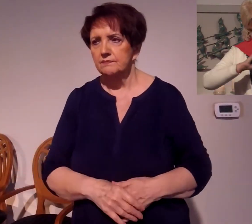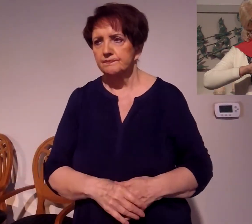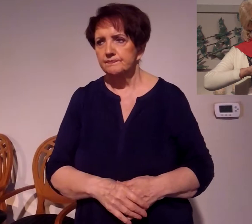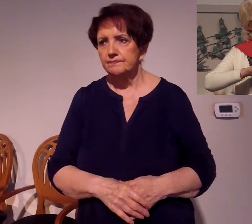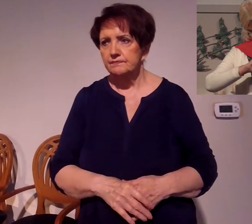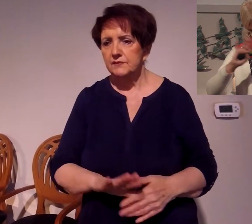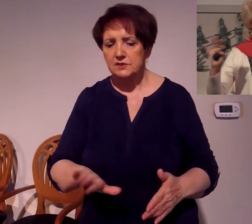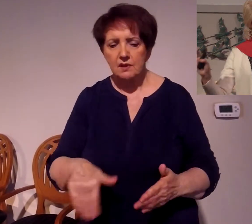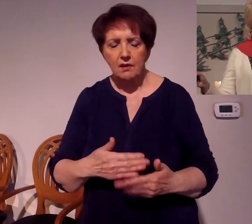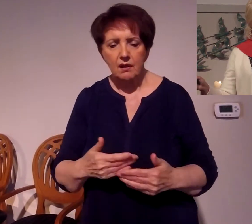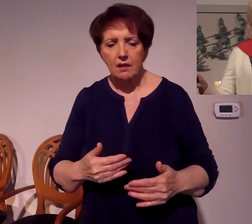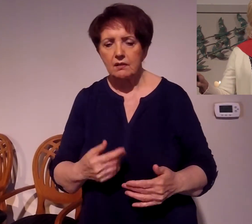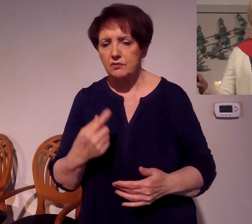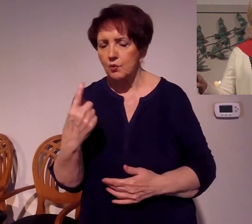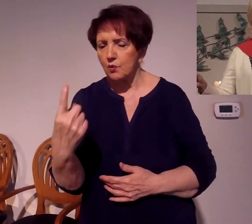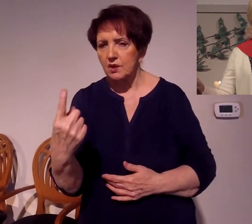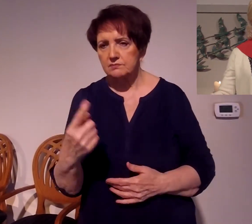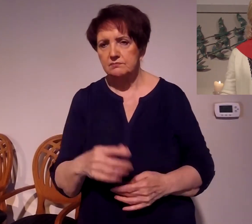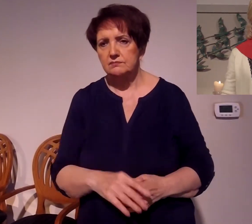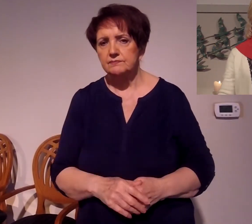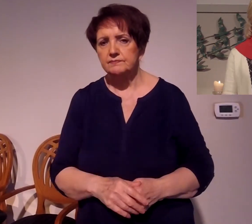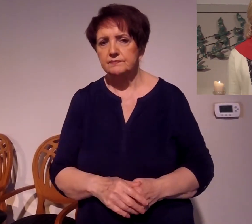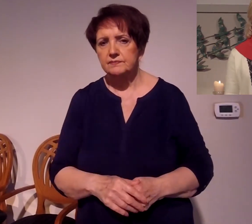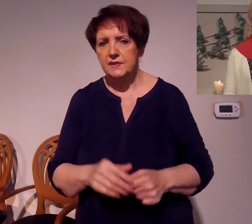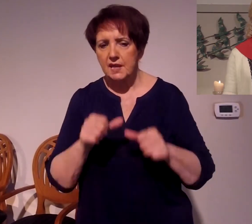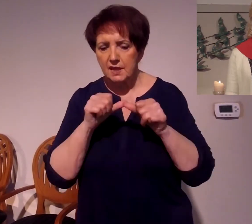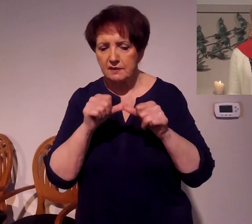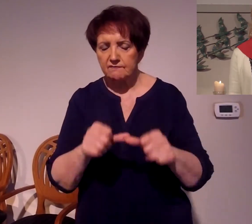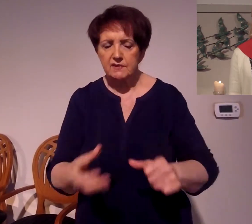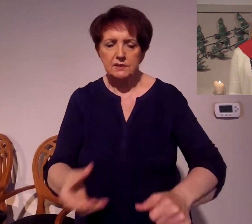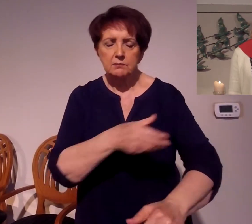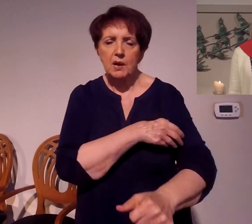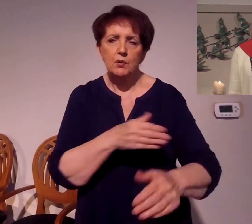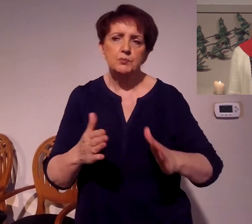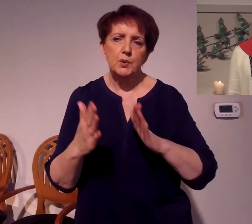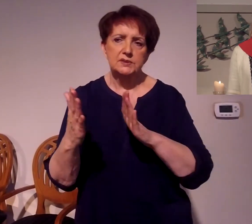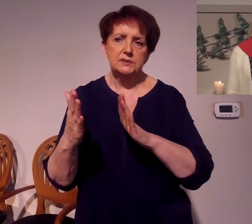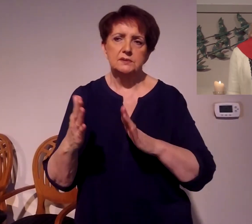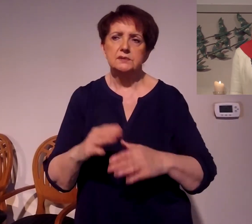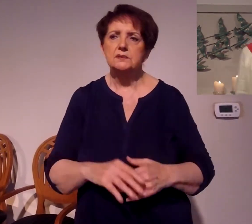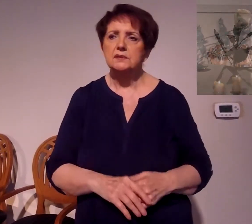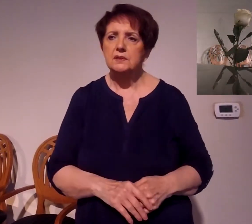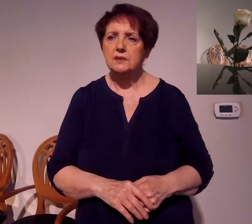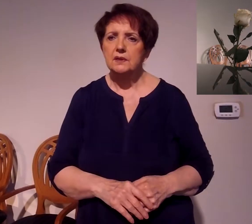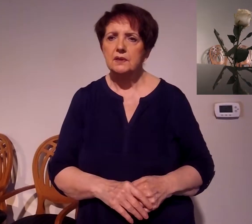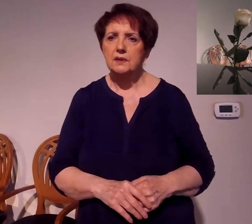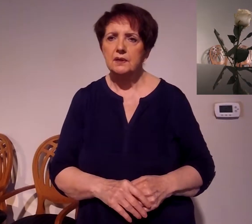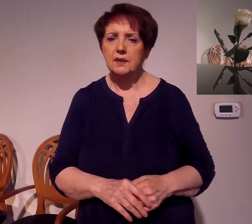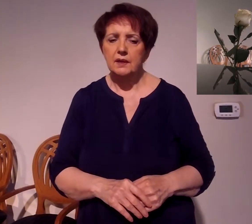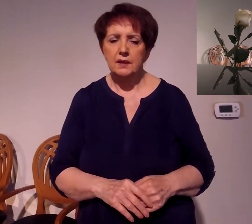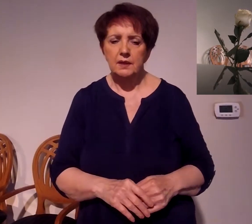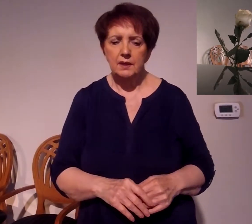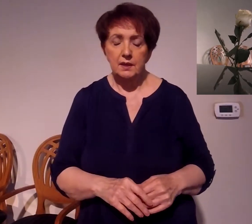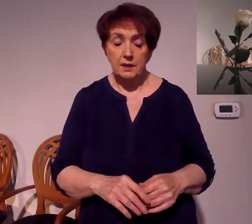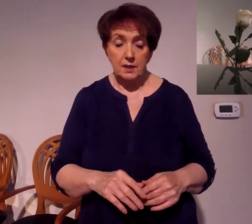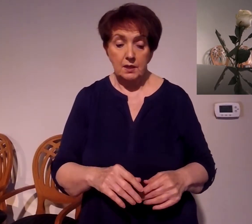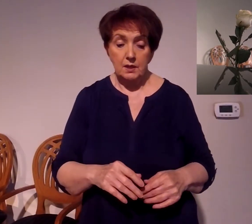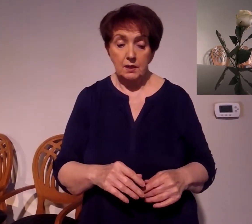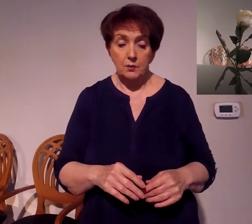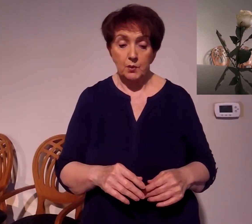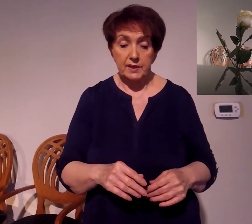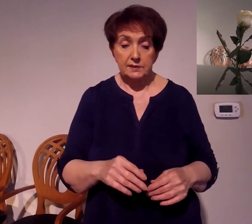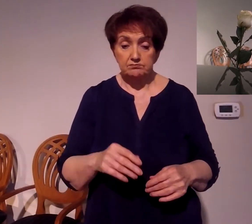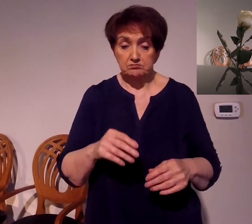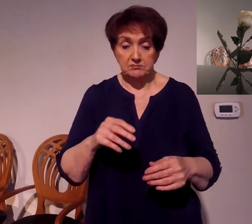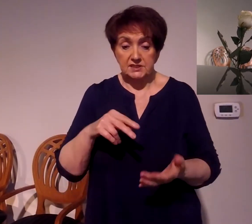It's all the one infinite power and presence. And we can either stand on our human side and